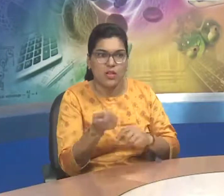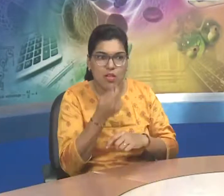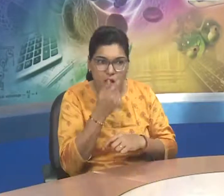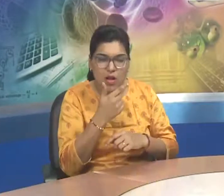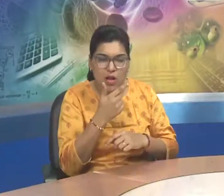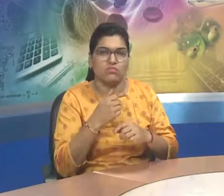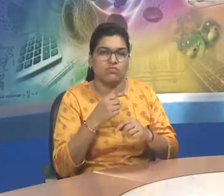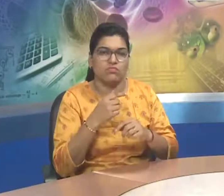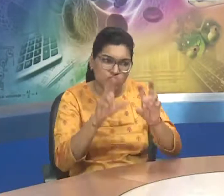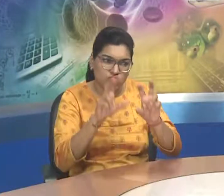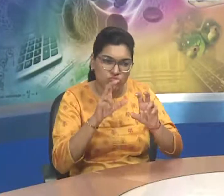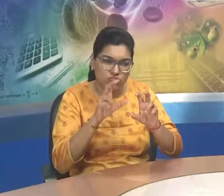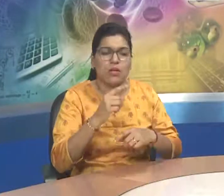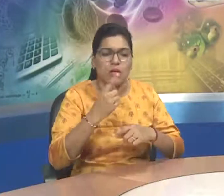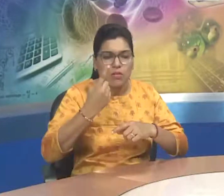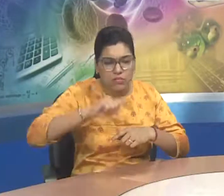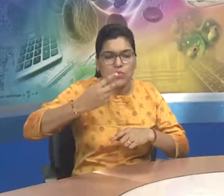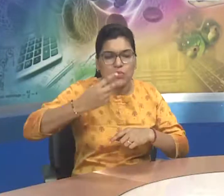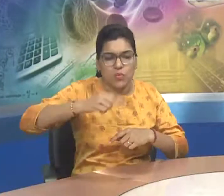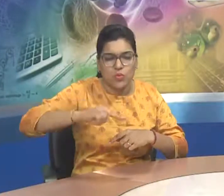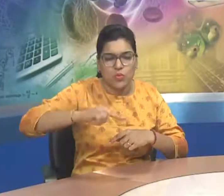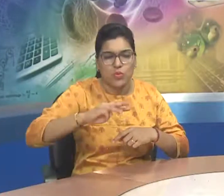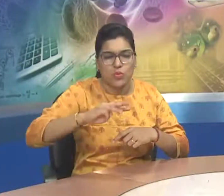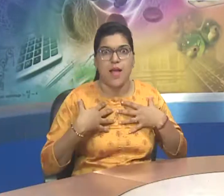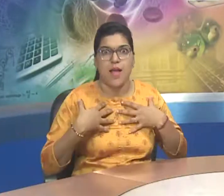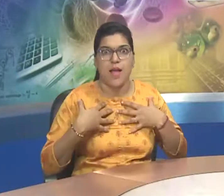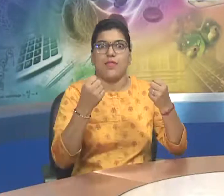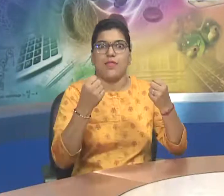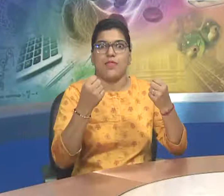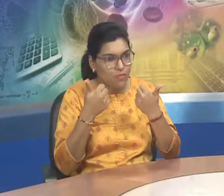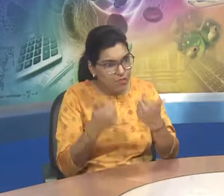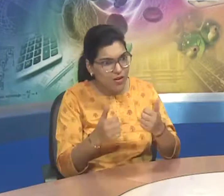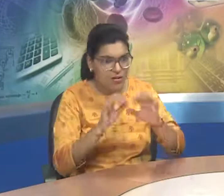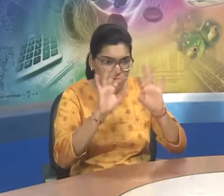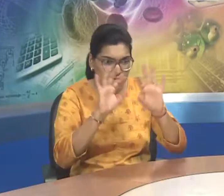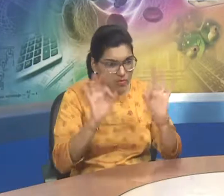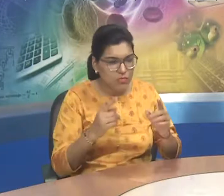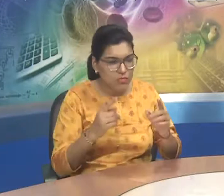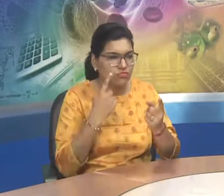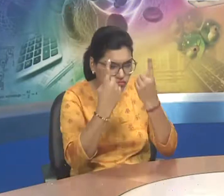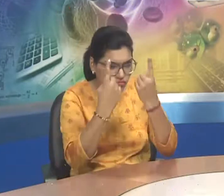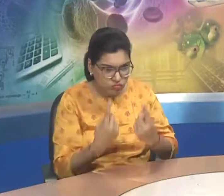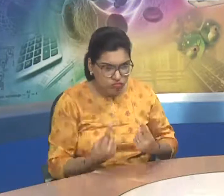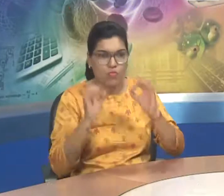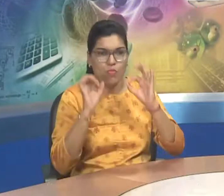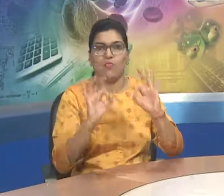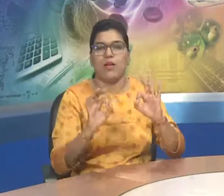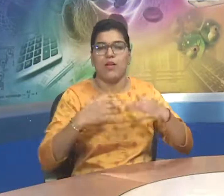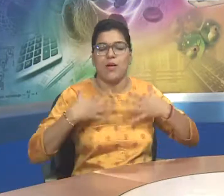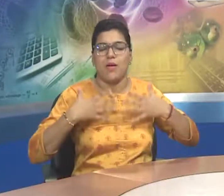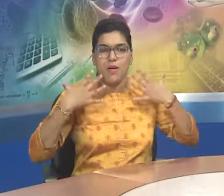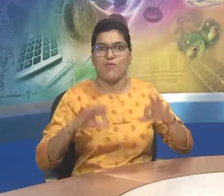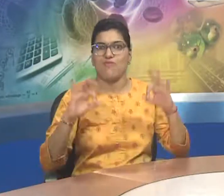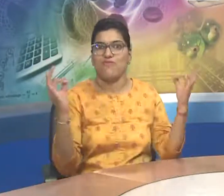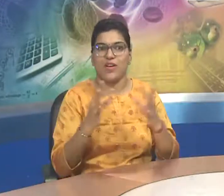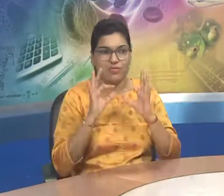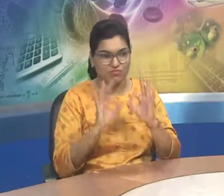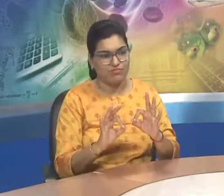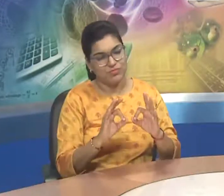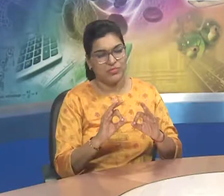After being admitted into the hospital and being taken care by the nurses and doctors, someone will again go